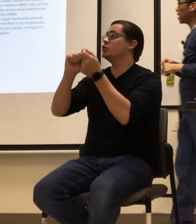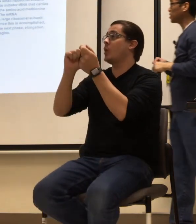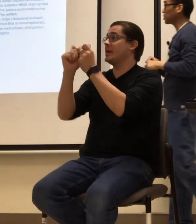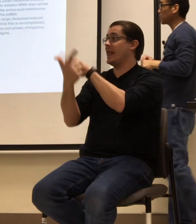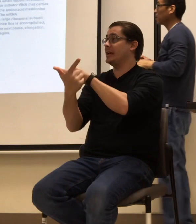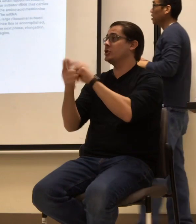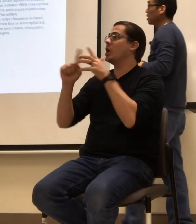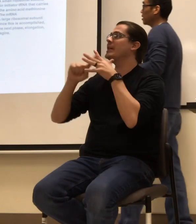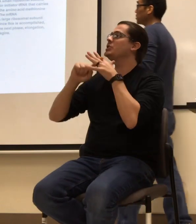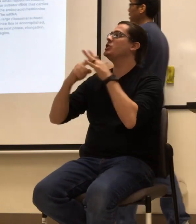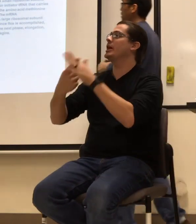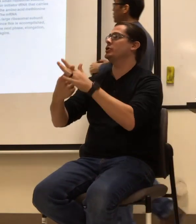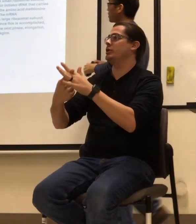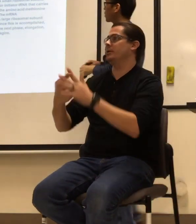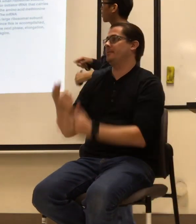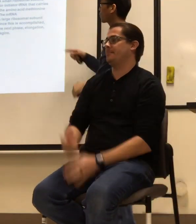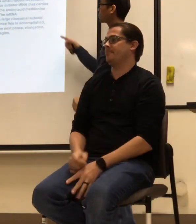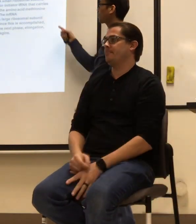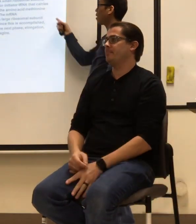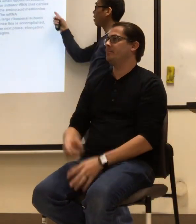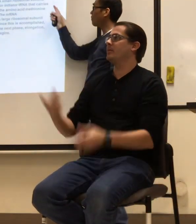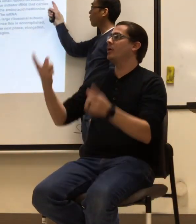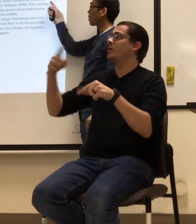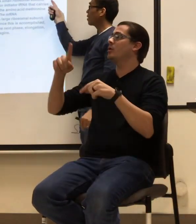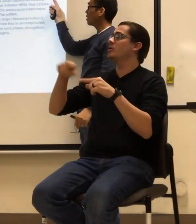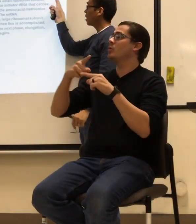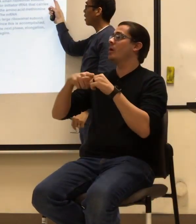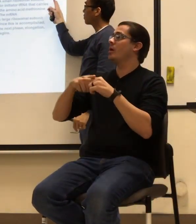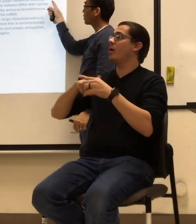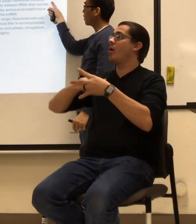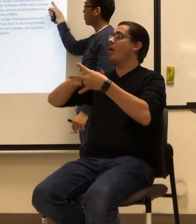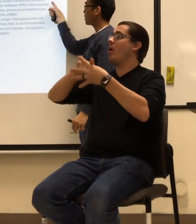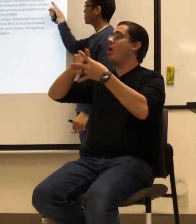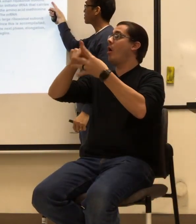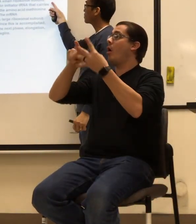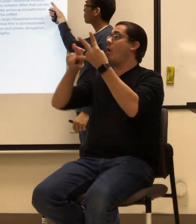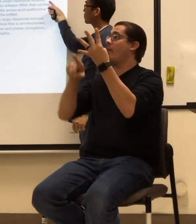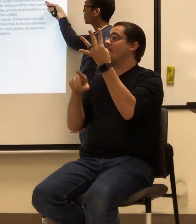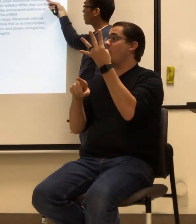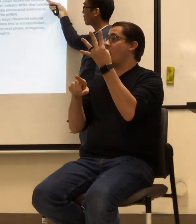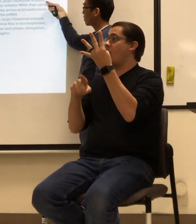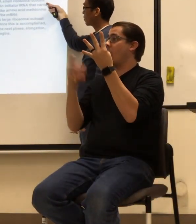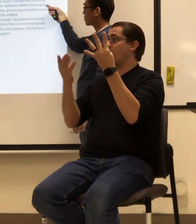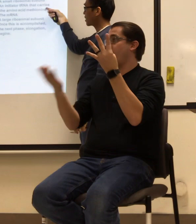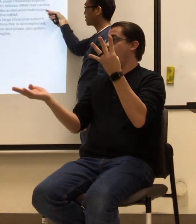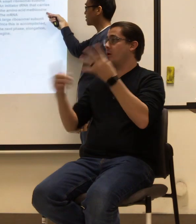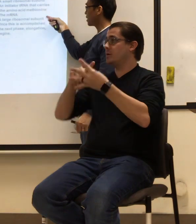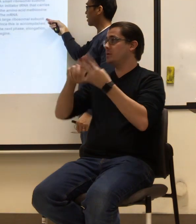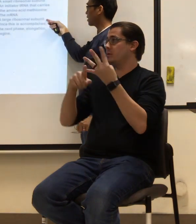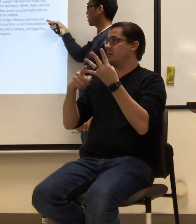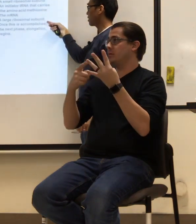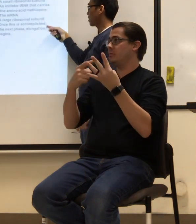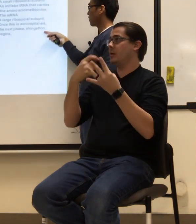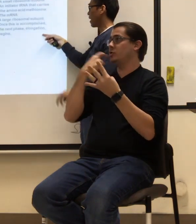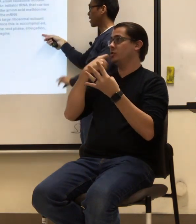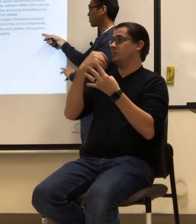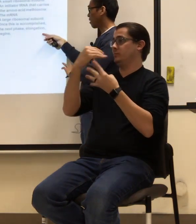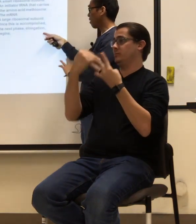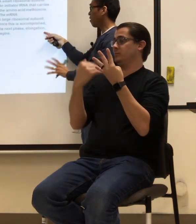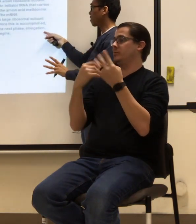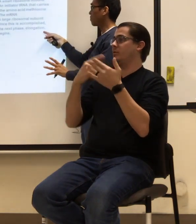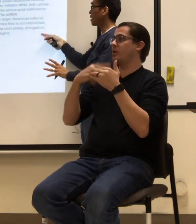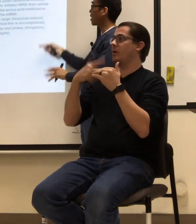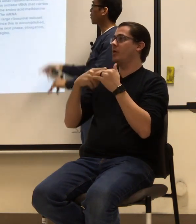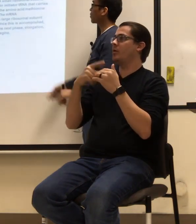Translation initiation. Initiation occurs when all 4 components, the ones I just stated, they